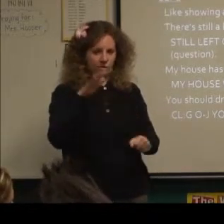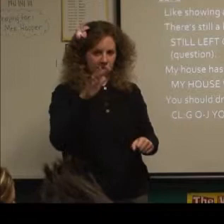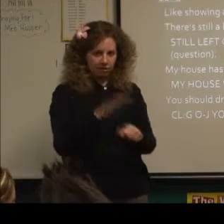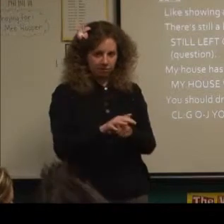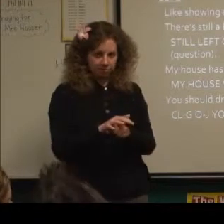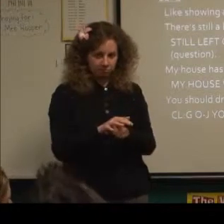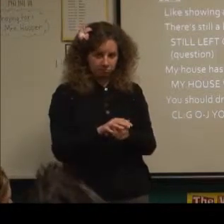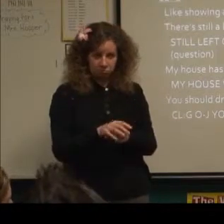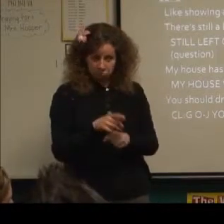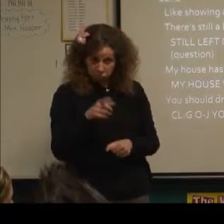soda.